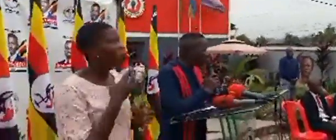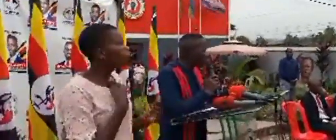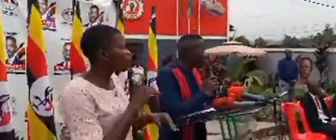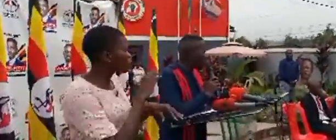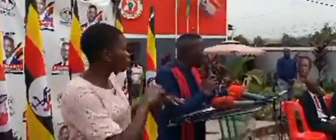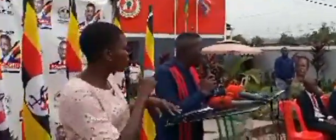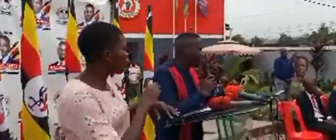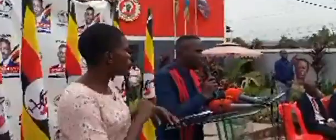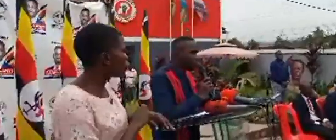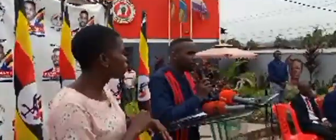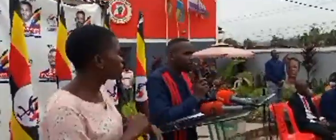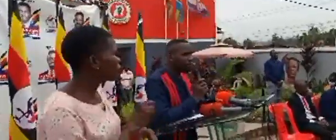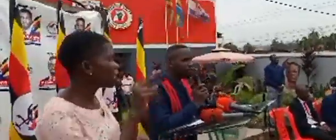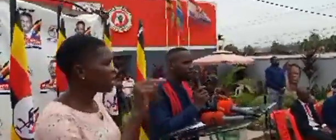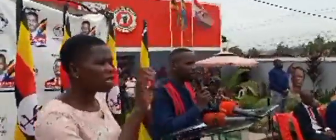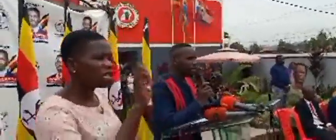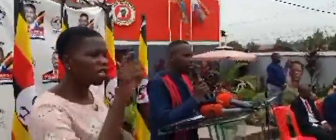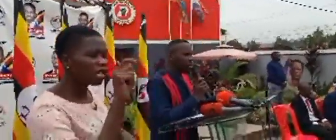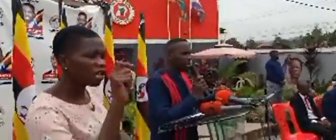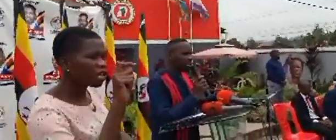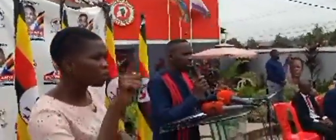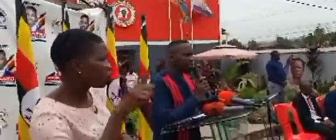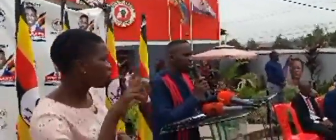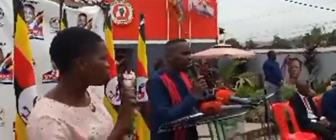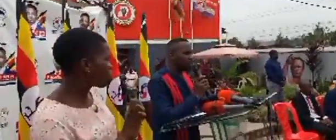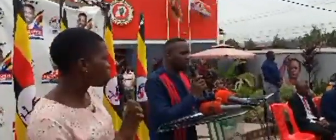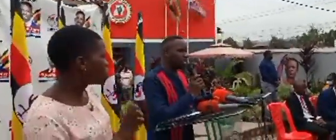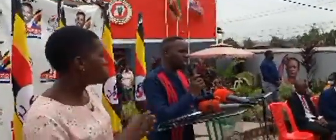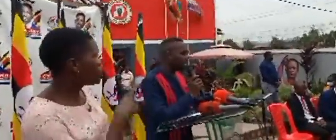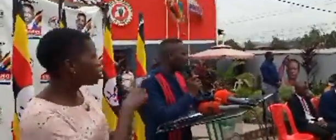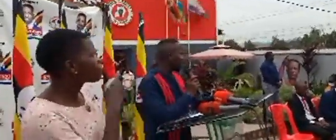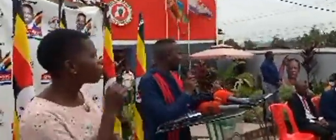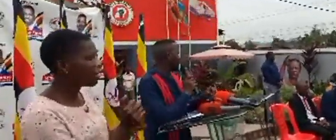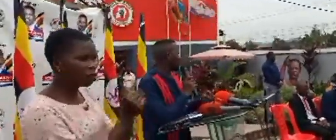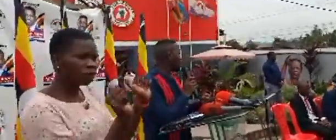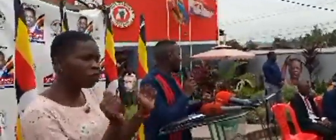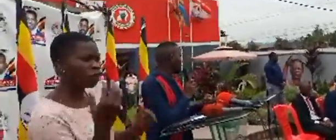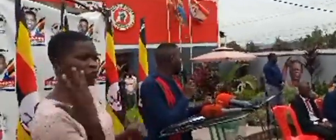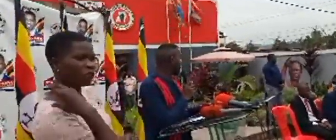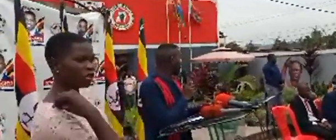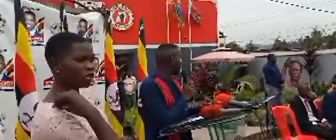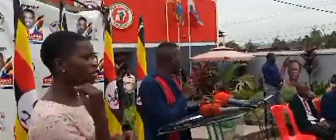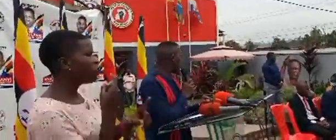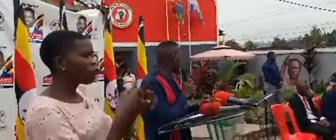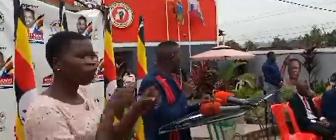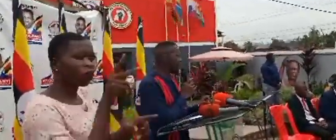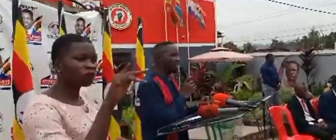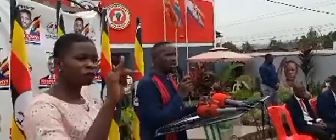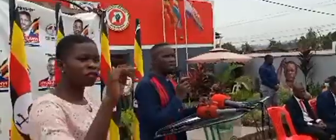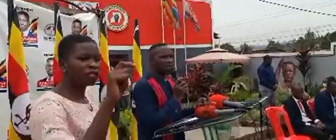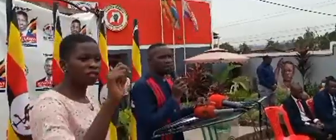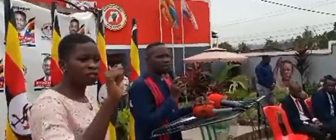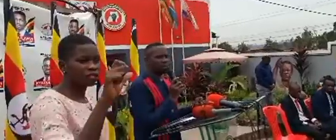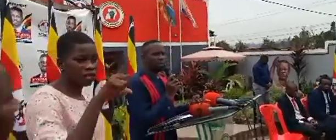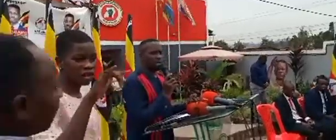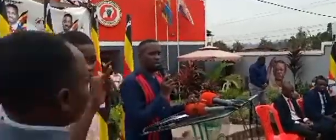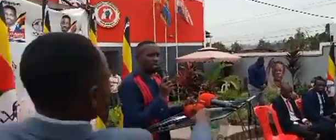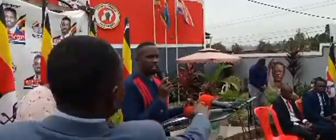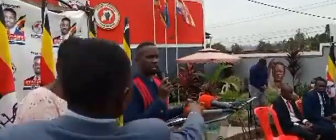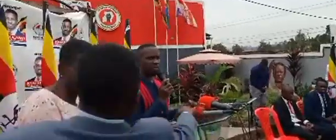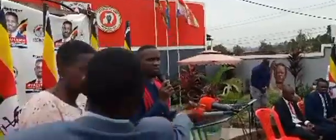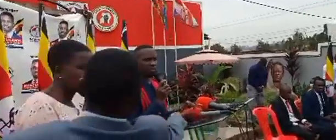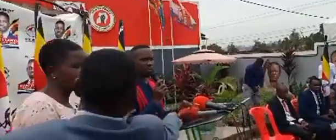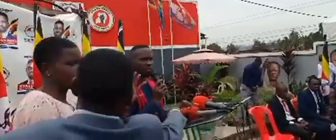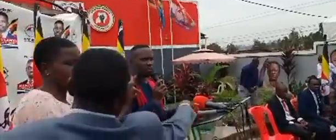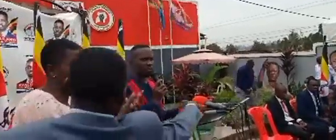omukulu wayitibwa Neto. Neto plan. Neto yakava kitalya bamuwamba ne bamutulugunya ne bamutwala